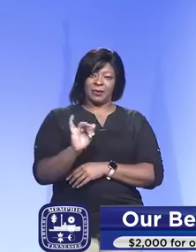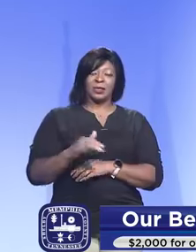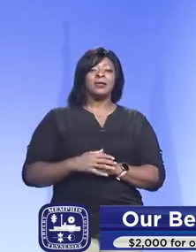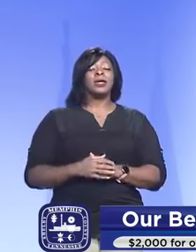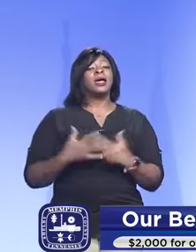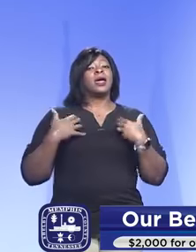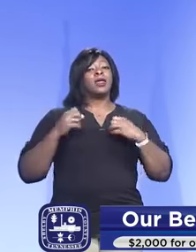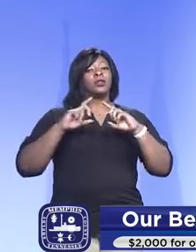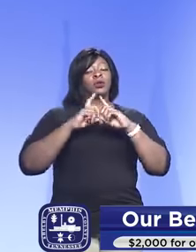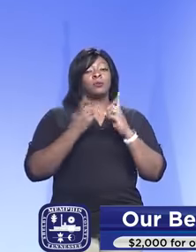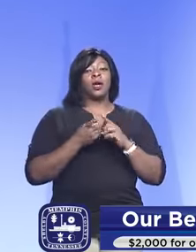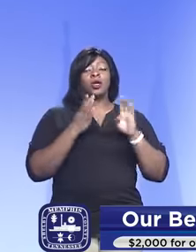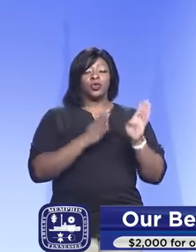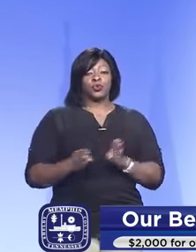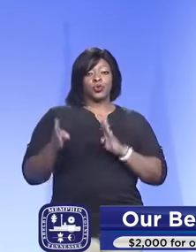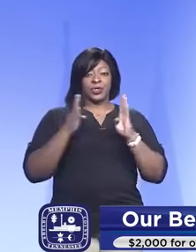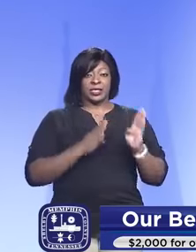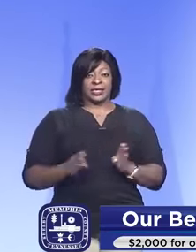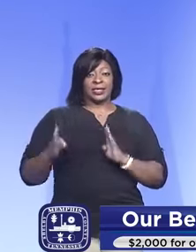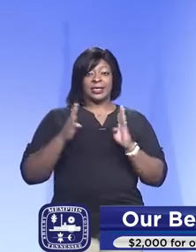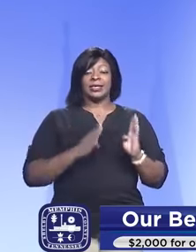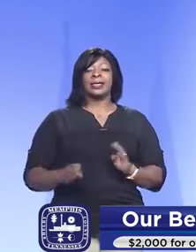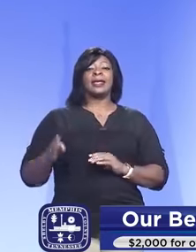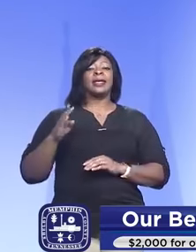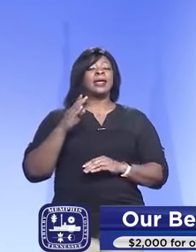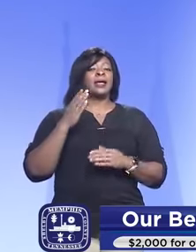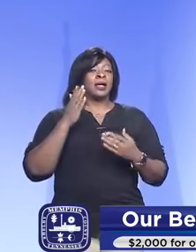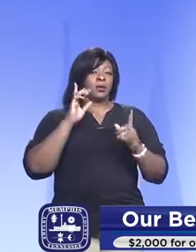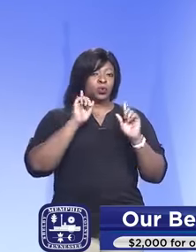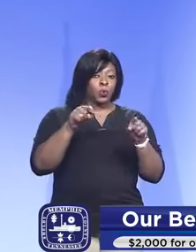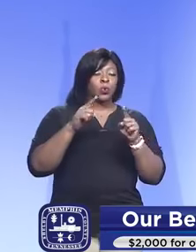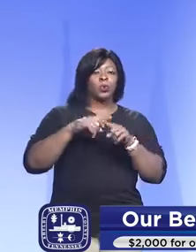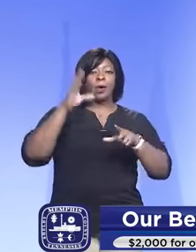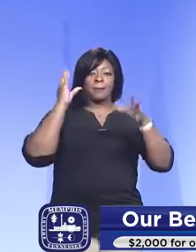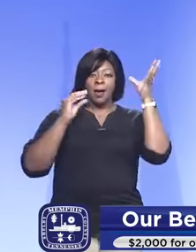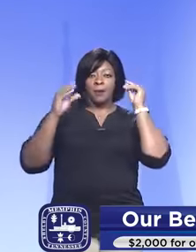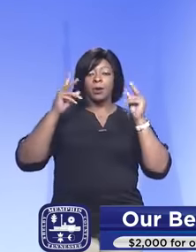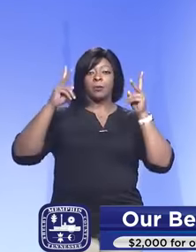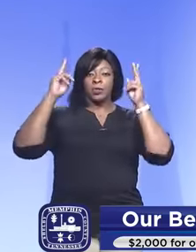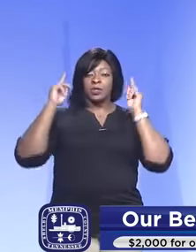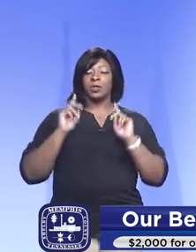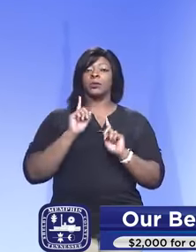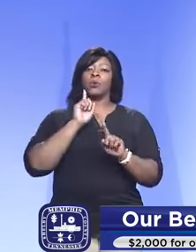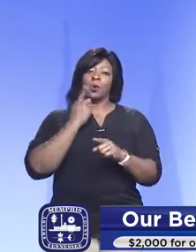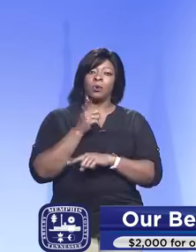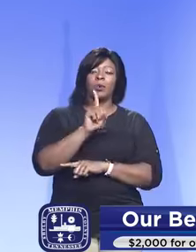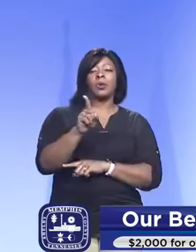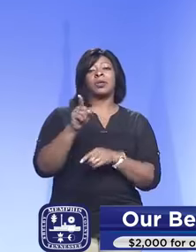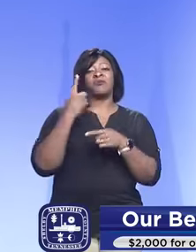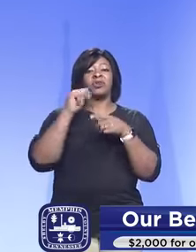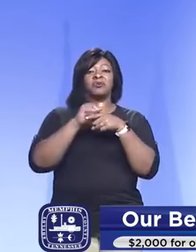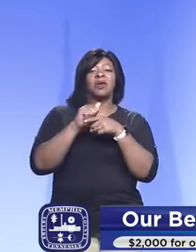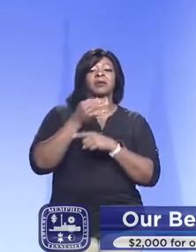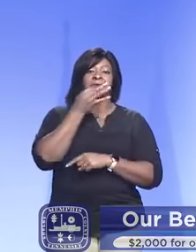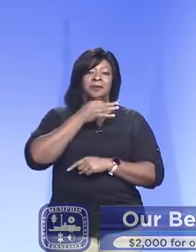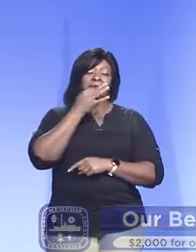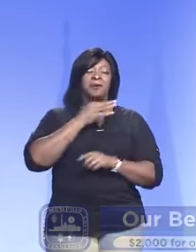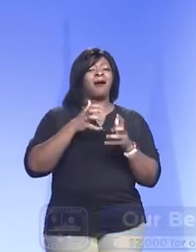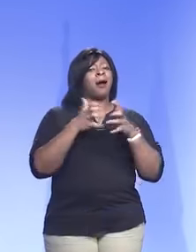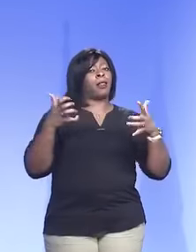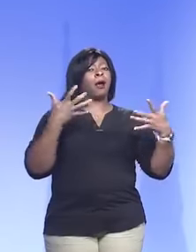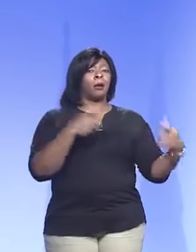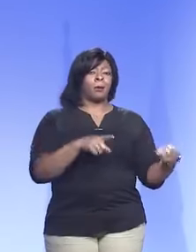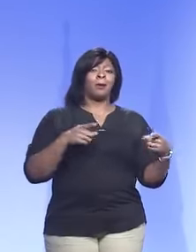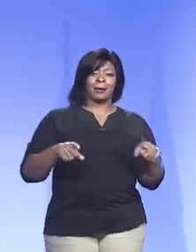health department street team may be coming to a barbershop or a beauty shop near you soon. So we know there's a lot going